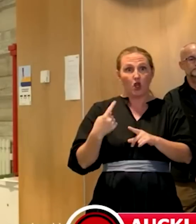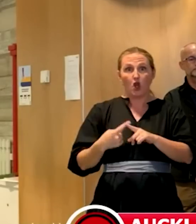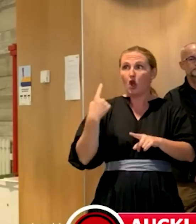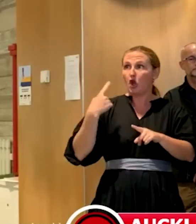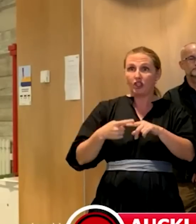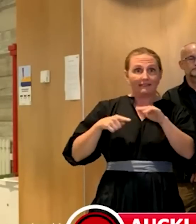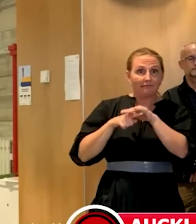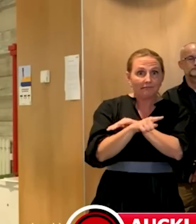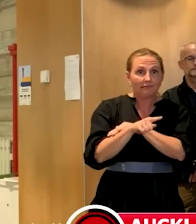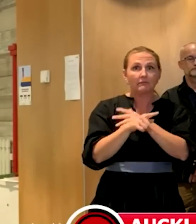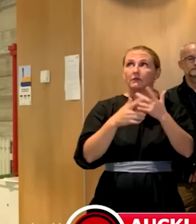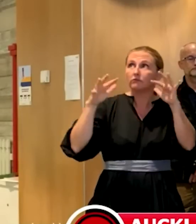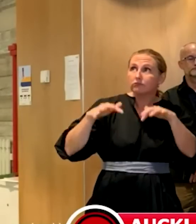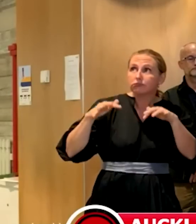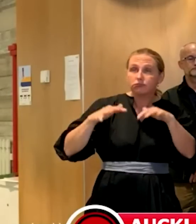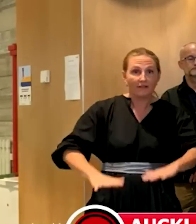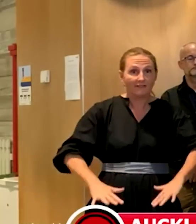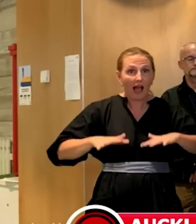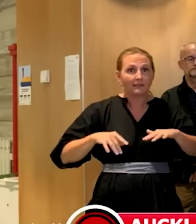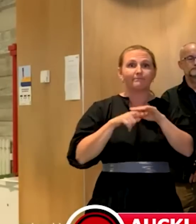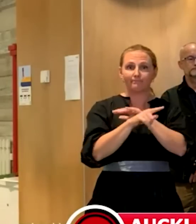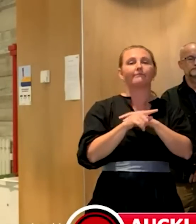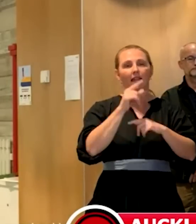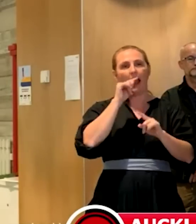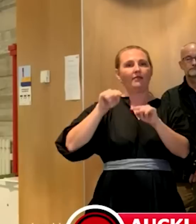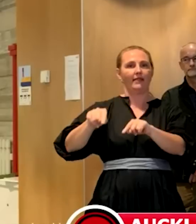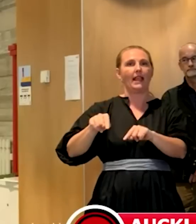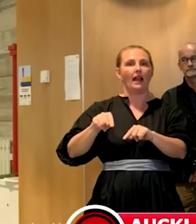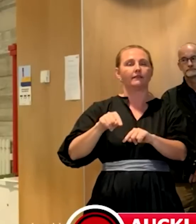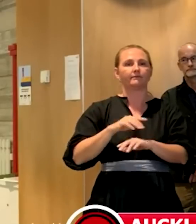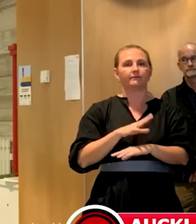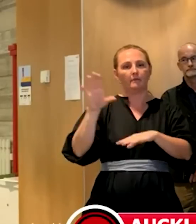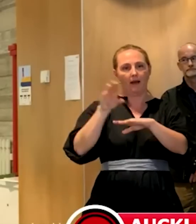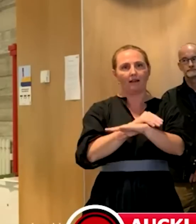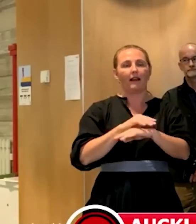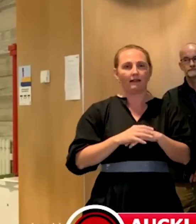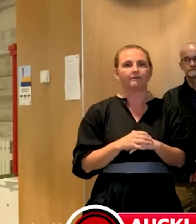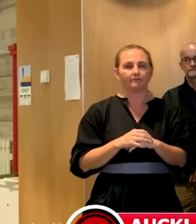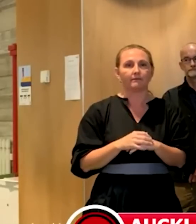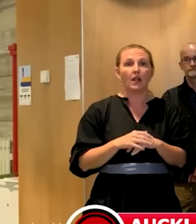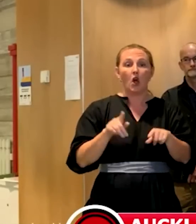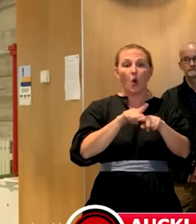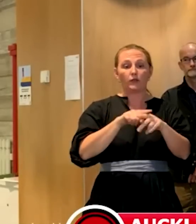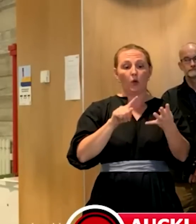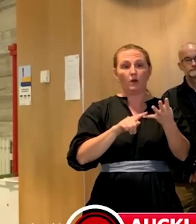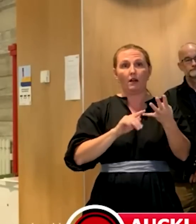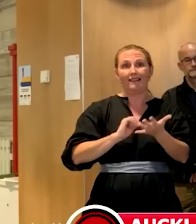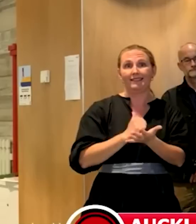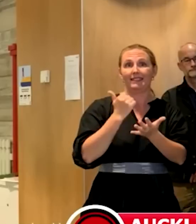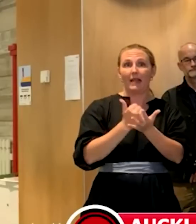as a result of any inclement weather. We will also be standing up, or are in the process of setting up at the